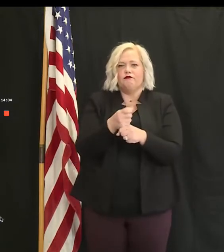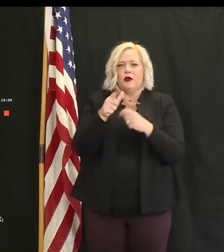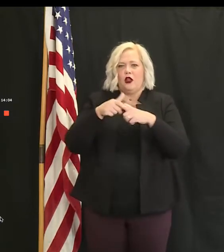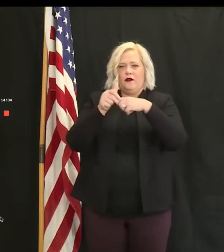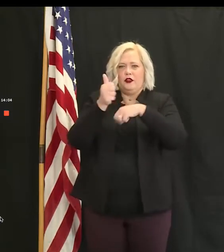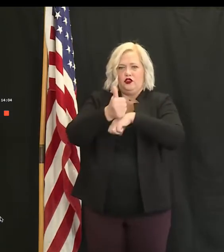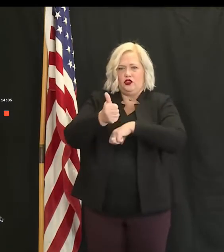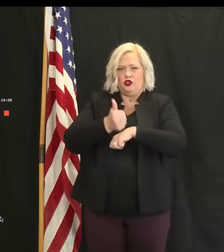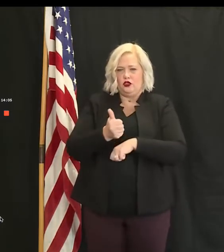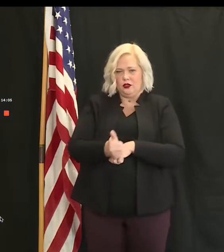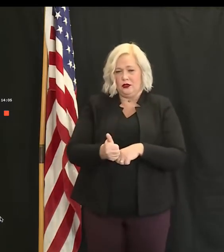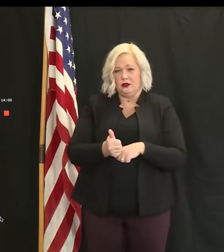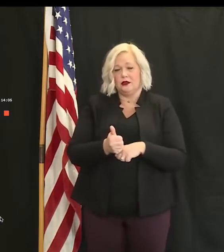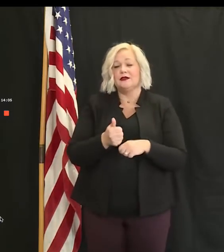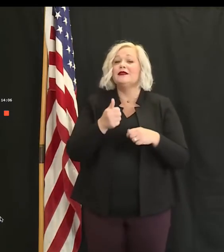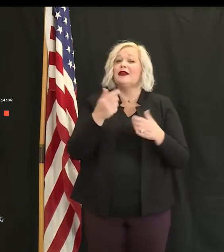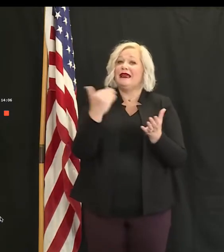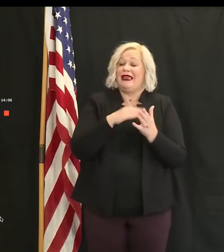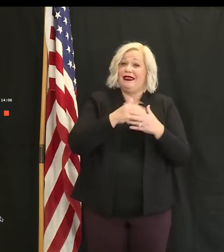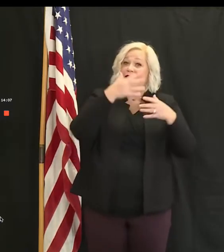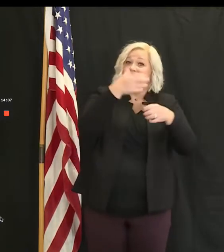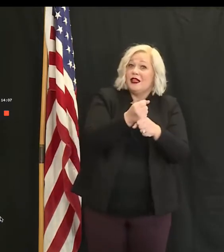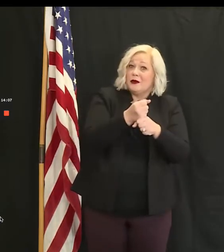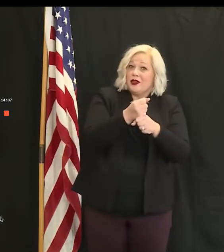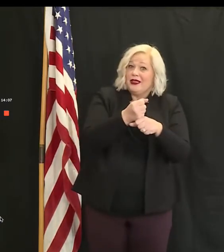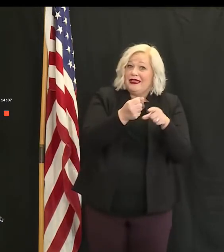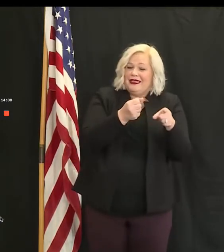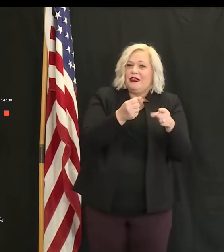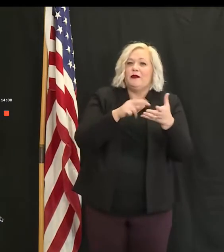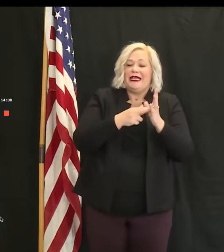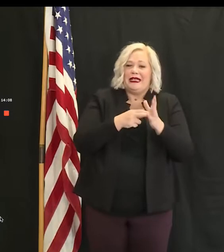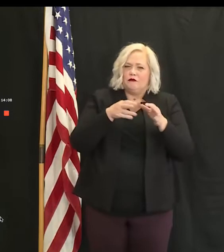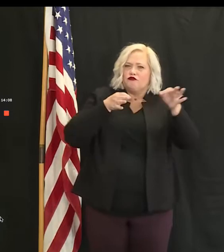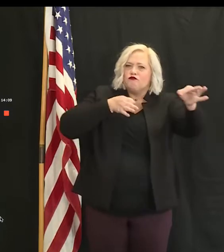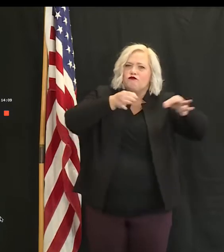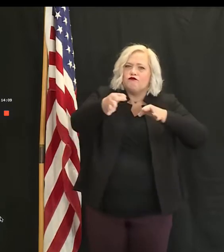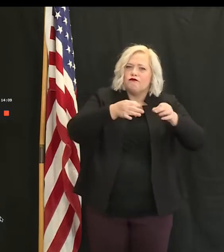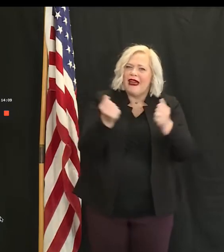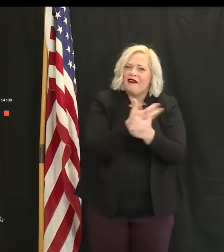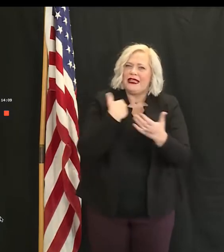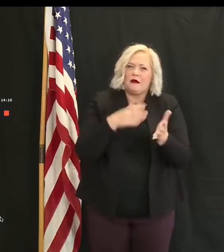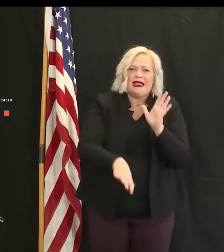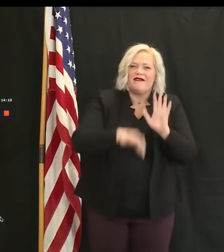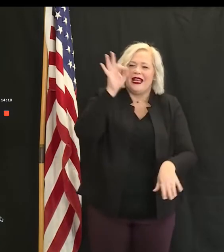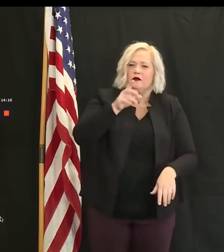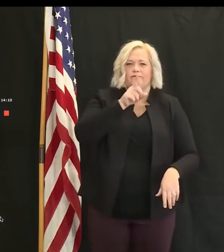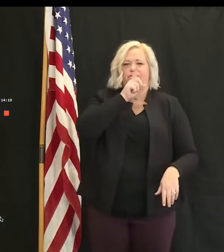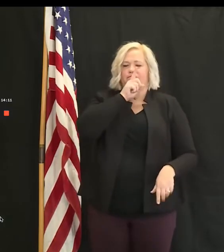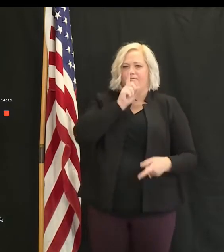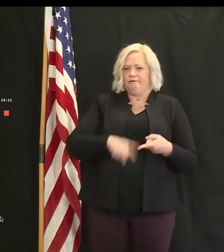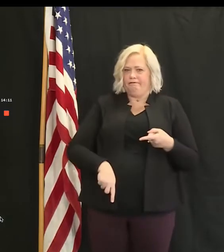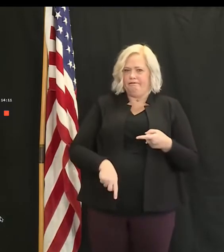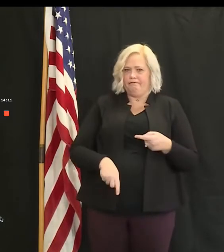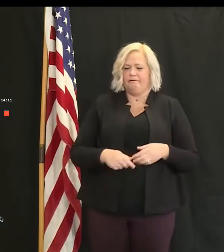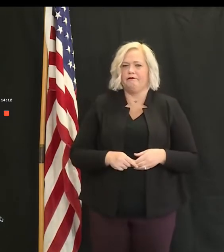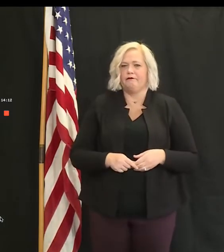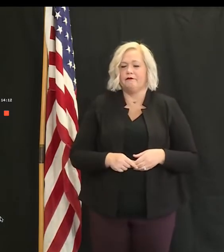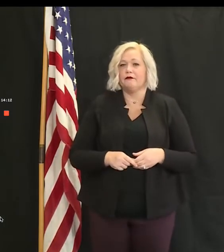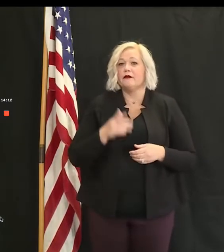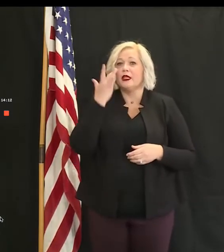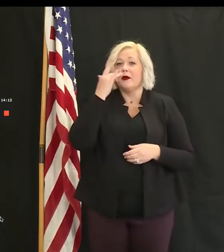While I will provide that summary, I am not able to comment on the evidence that supports these indictments. This is